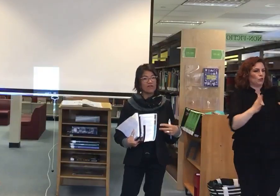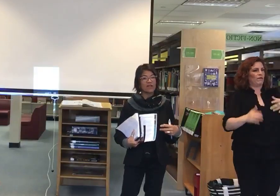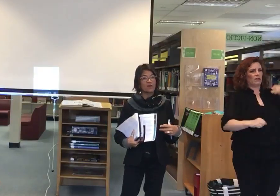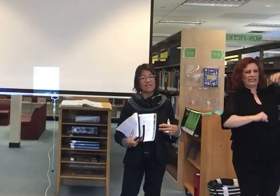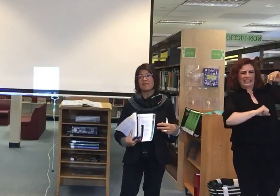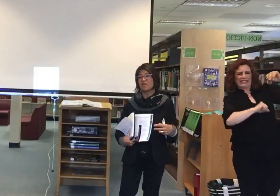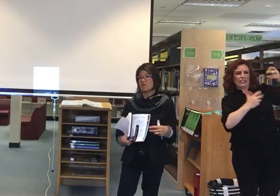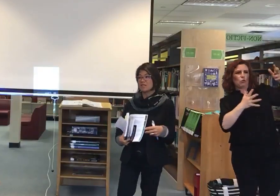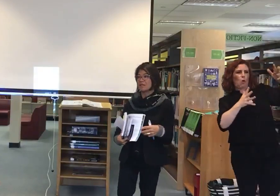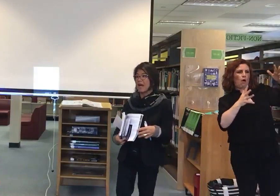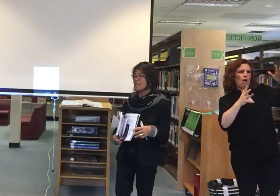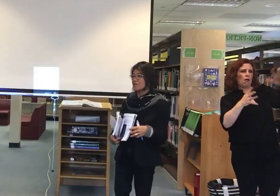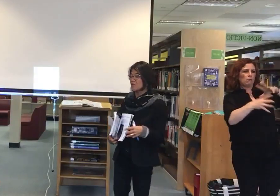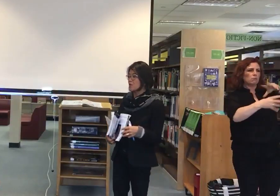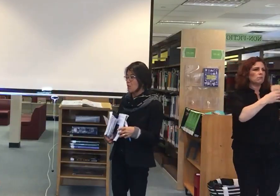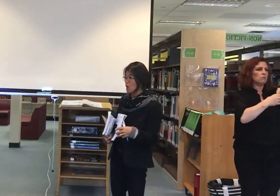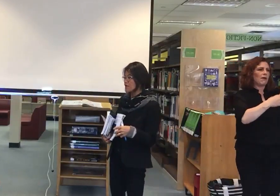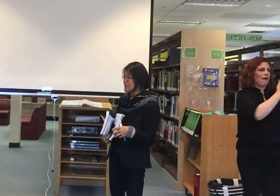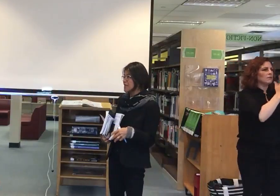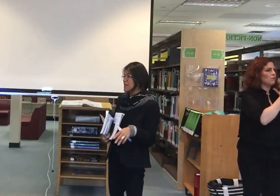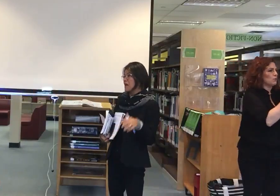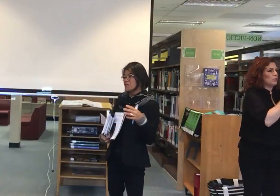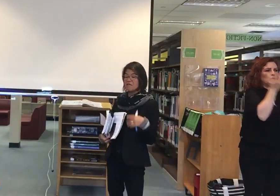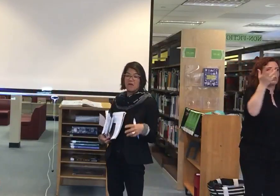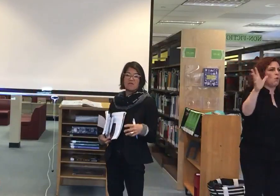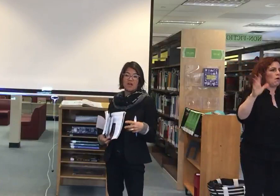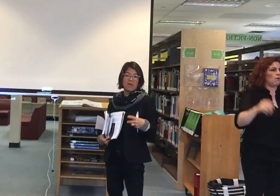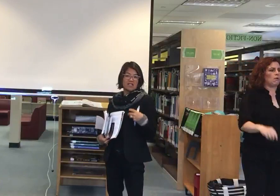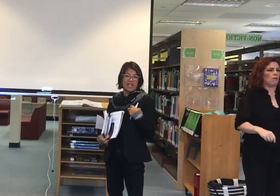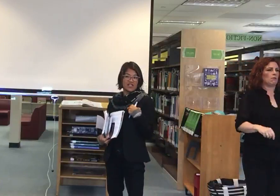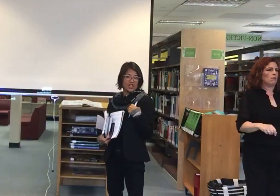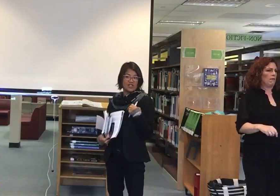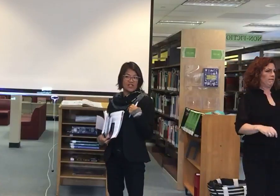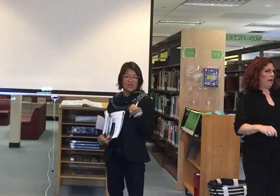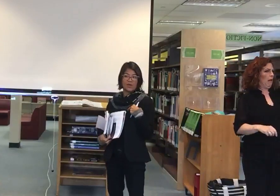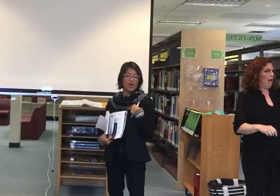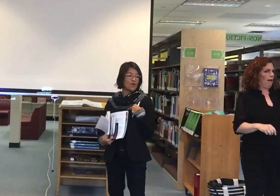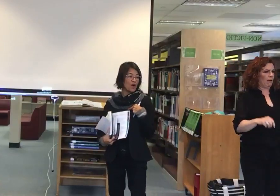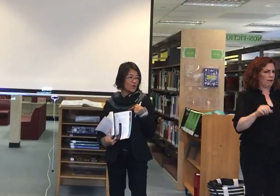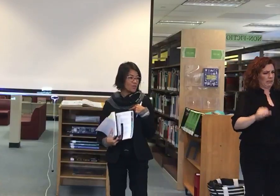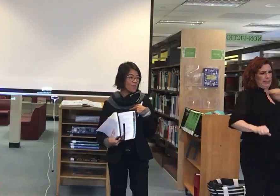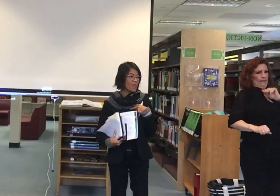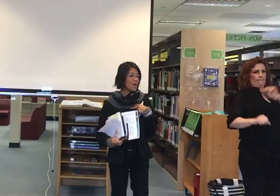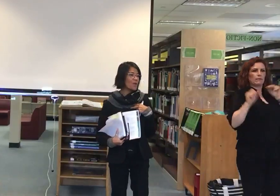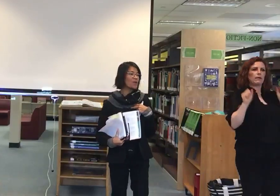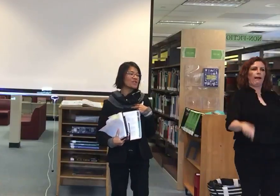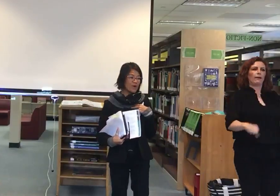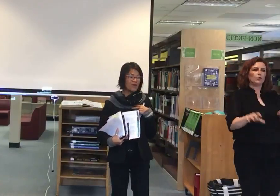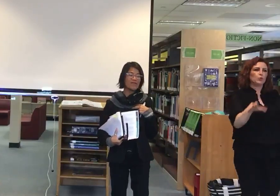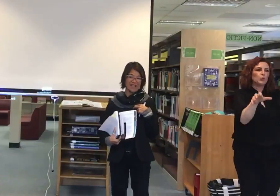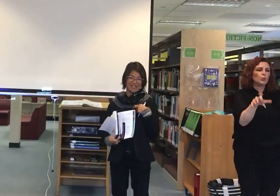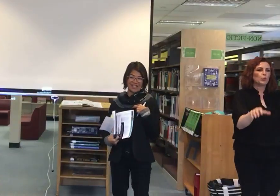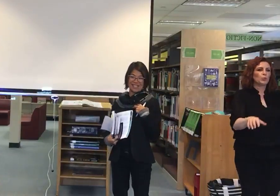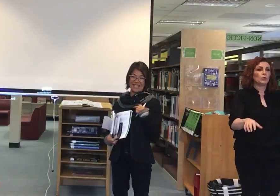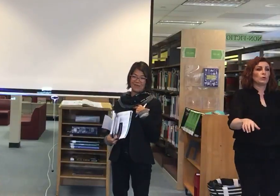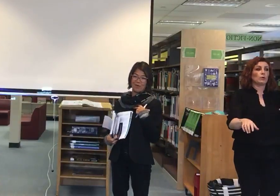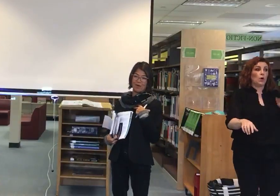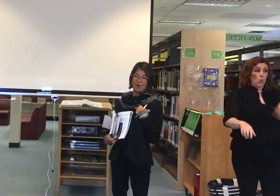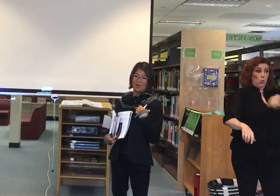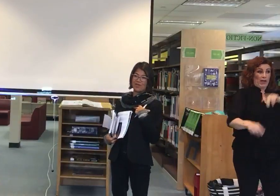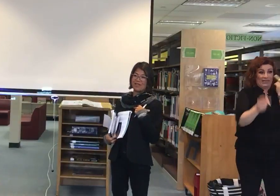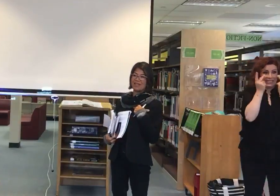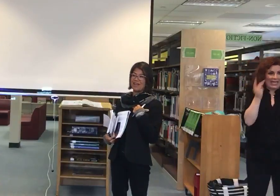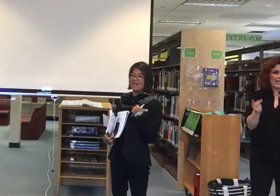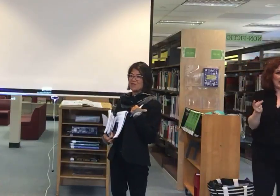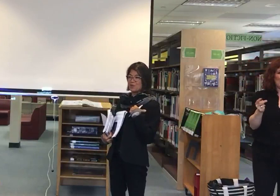some hard of hearing or deaf students to ask for support. She felt very much like she could just do it on her own, which is what we've actually seen when